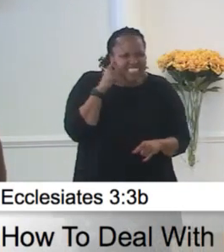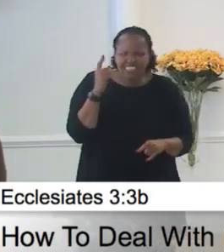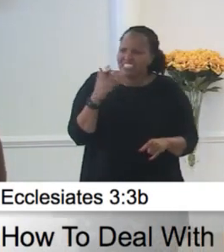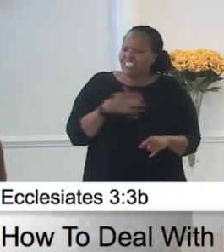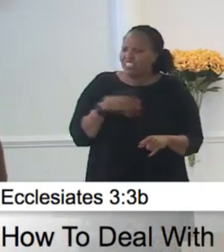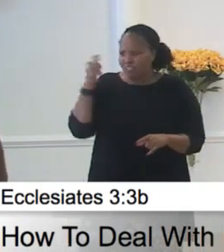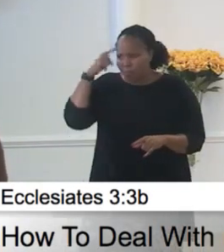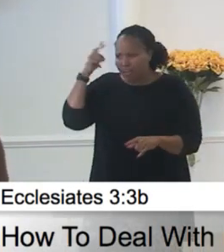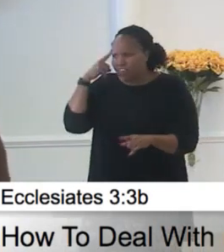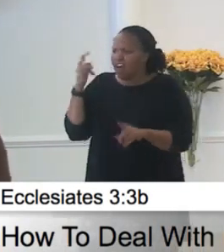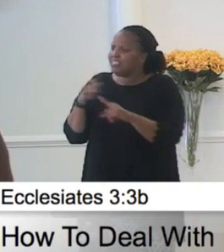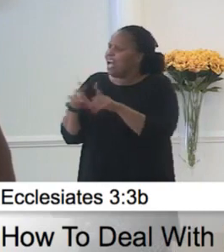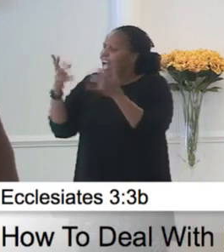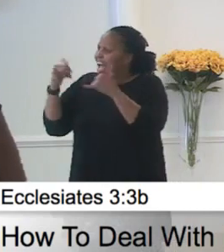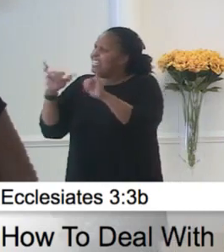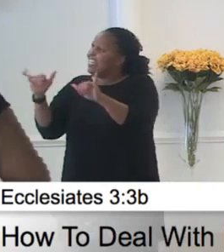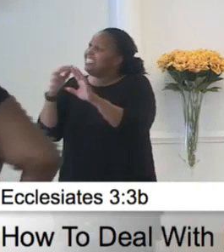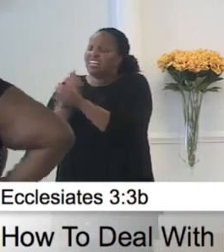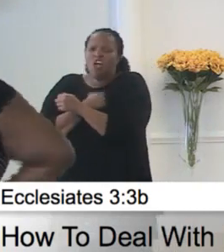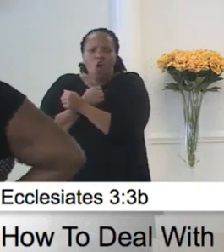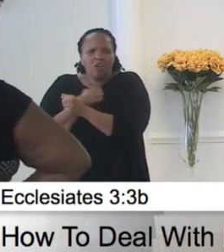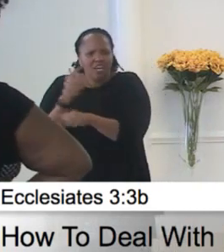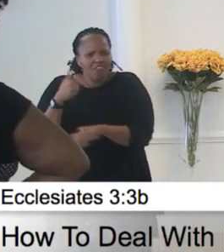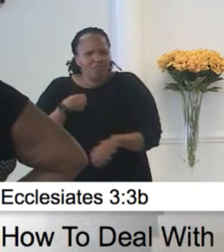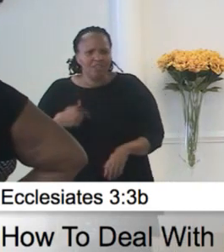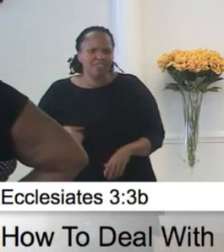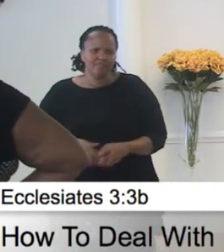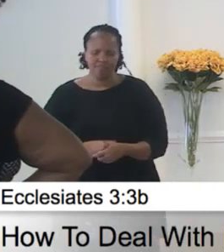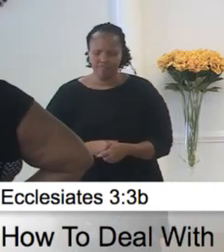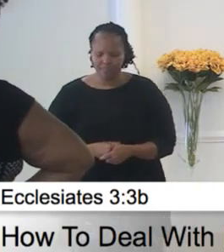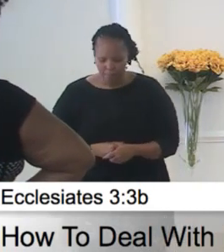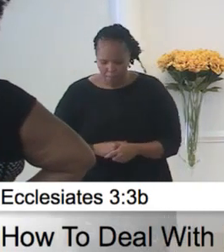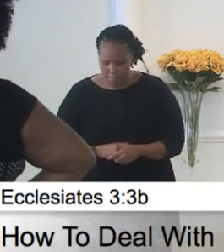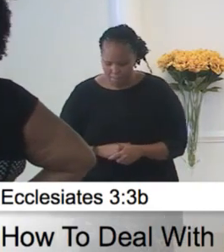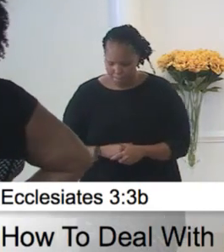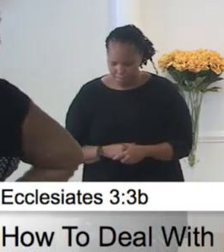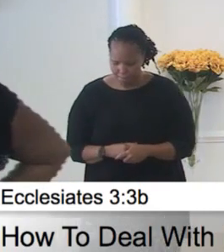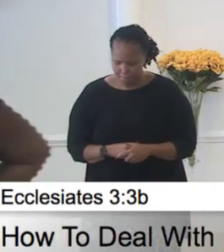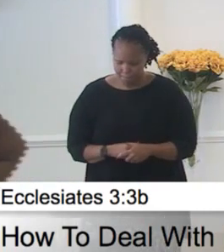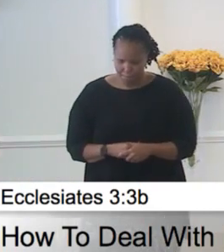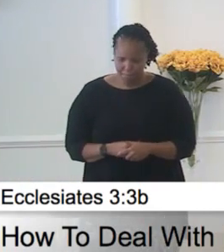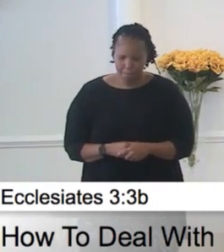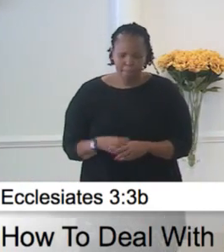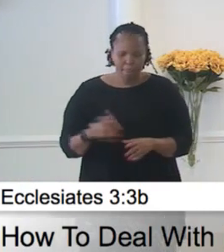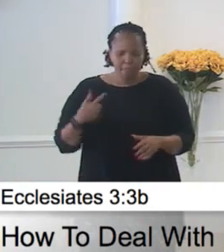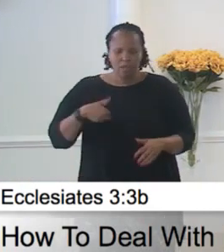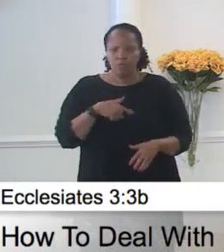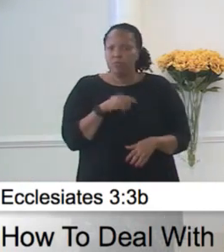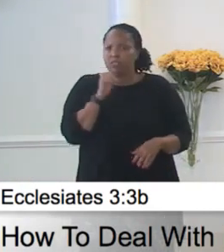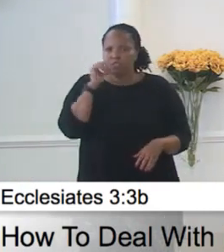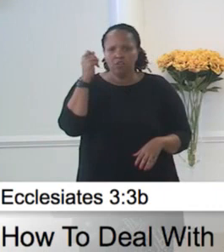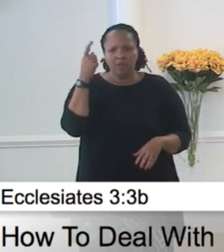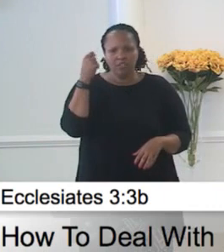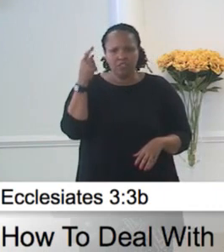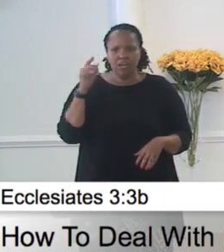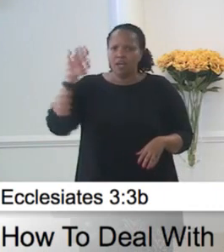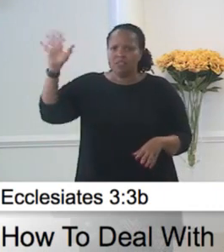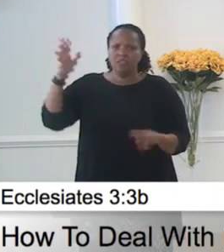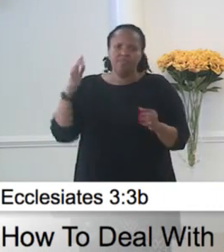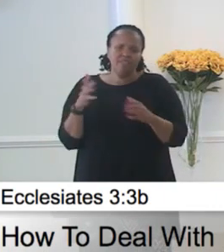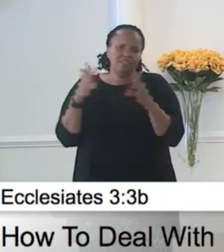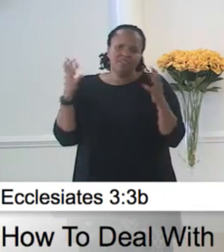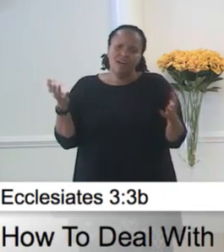had about him and respond, I got good thoughts about you. Oh, we don't understand this now. So now